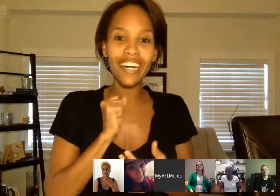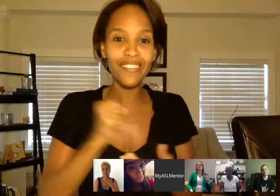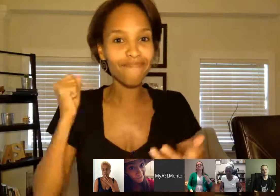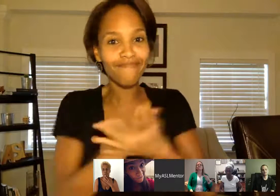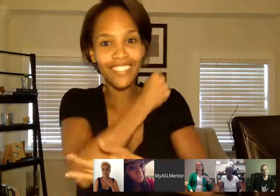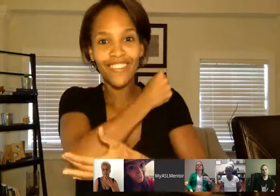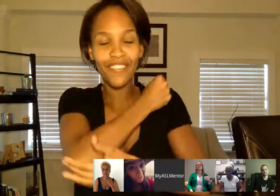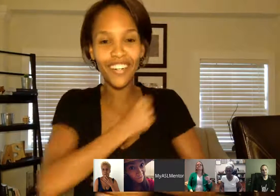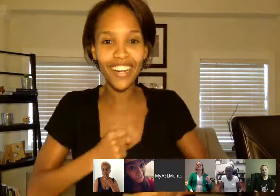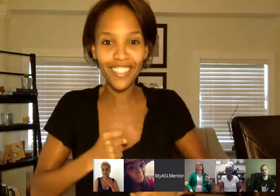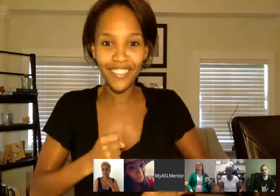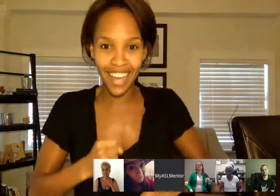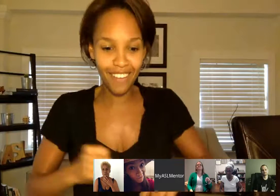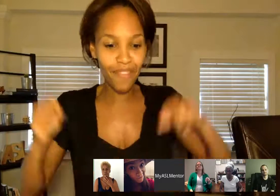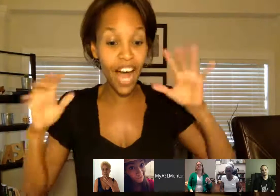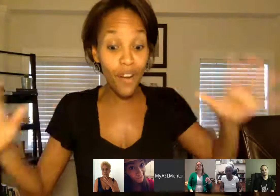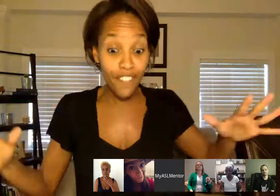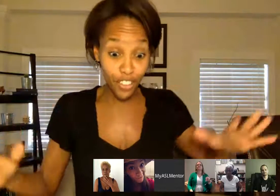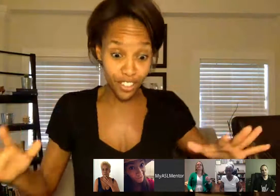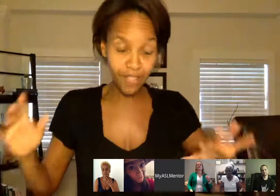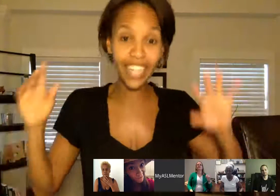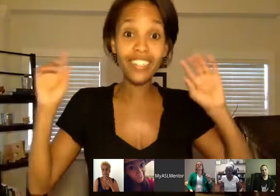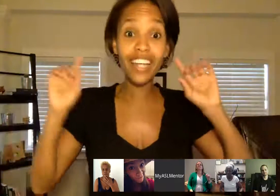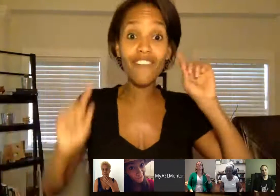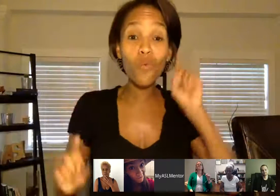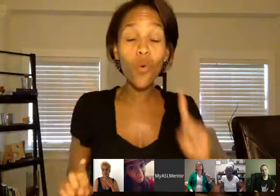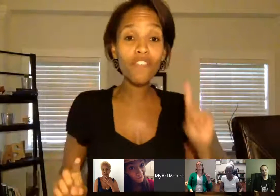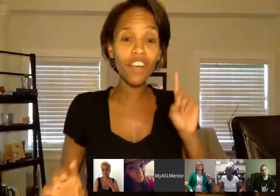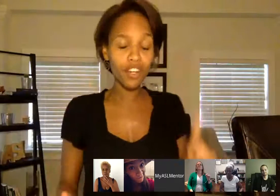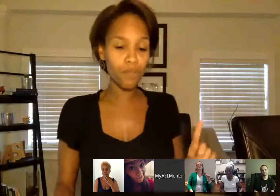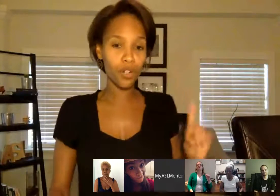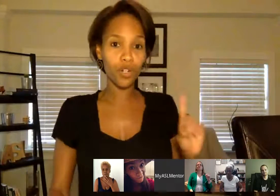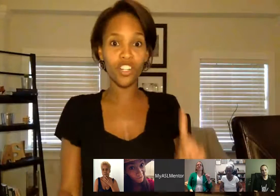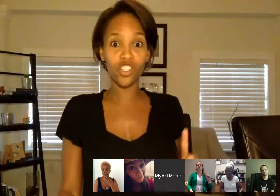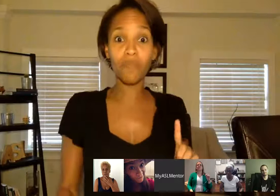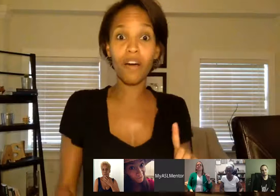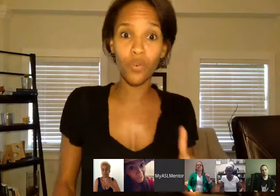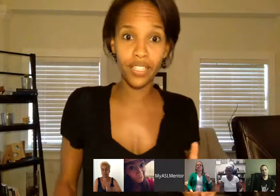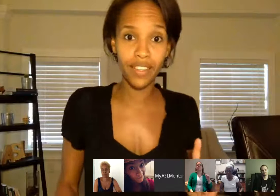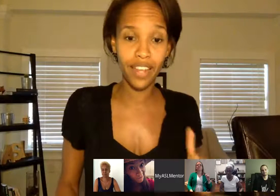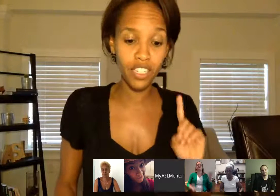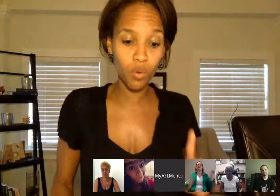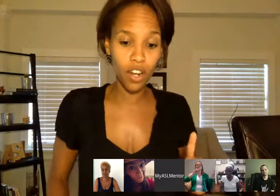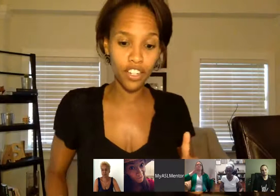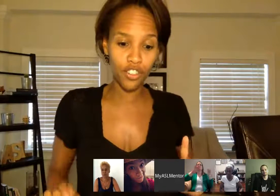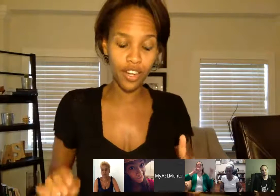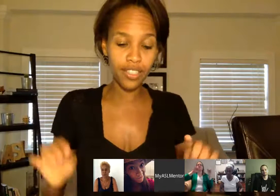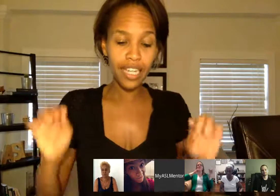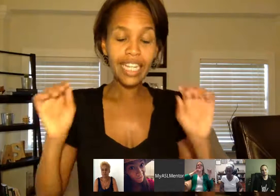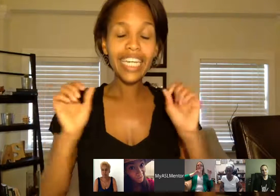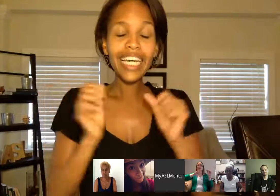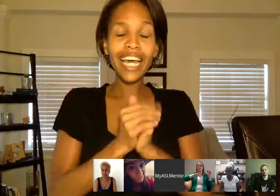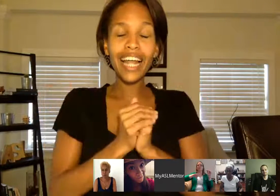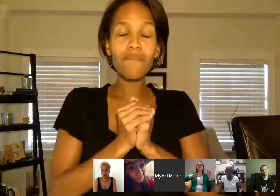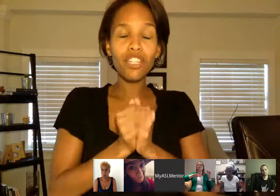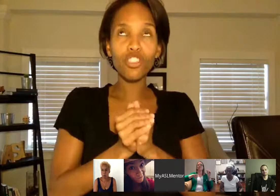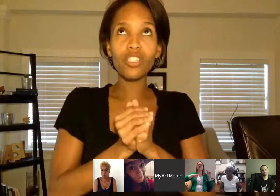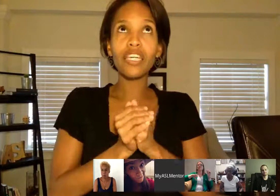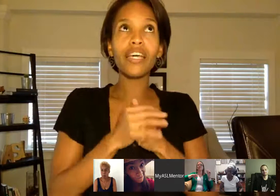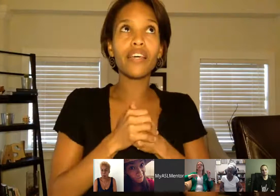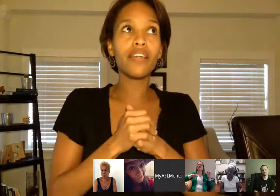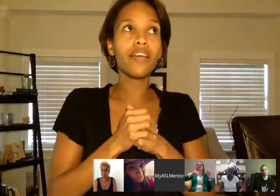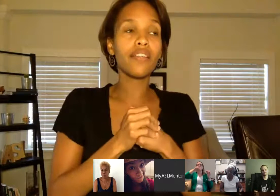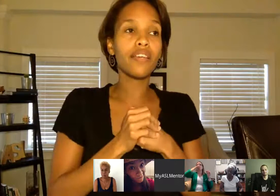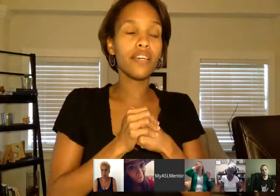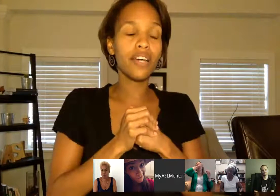but we're not doing that. However, I did have one very important question about voicing that I did want to address, and I mentioned